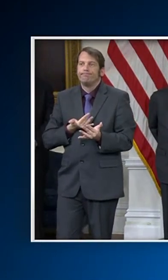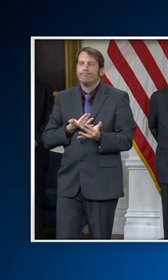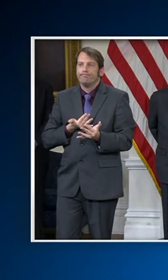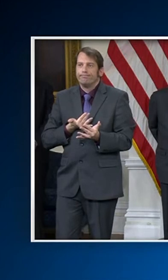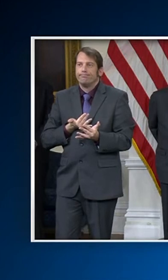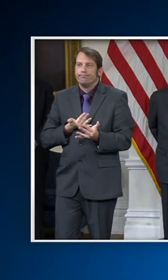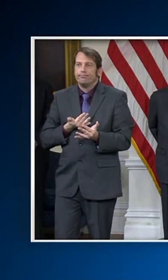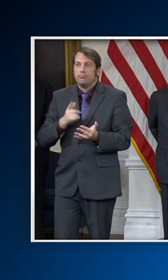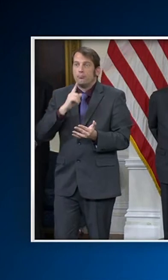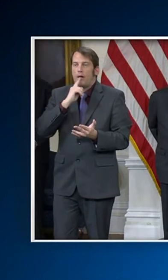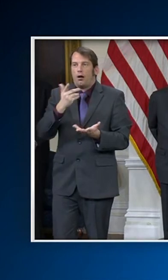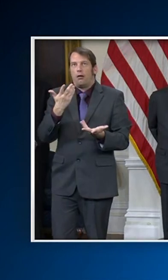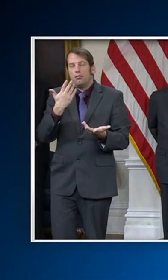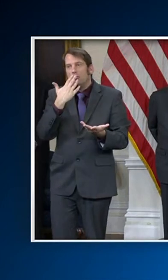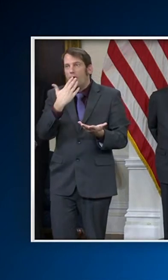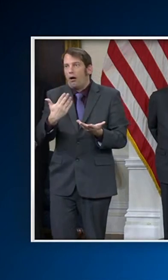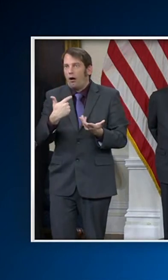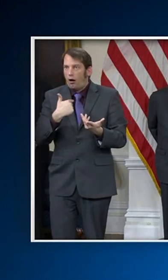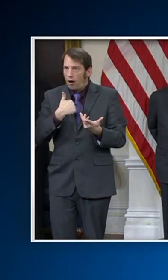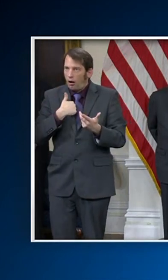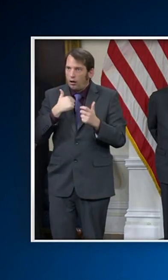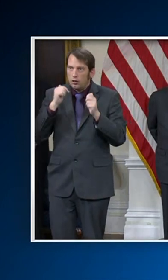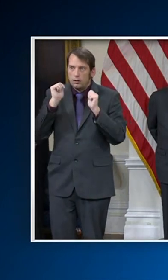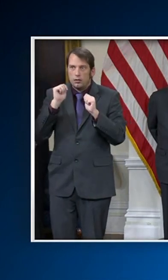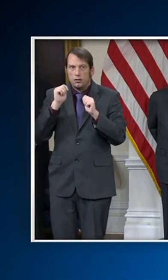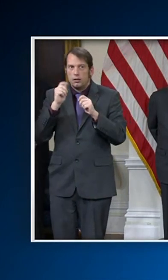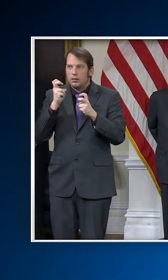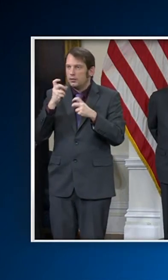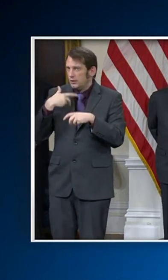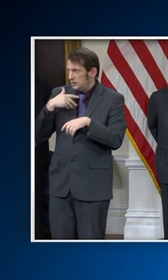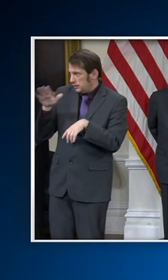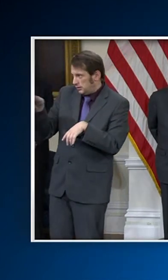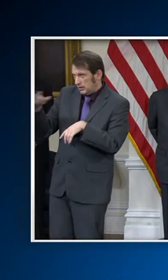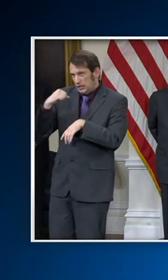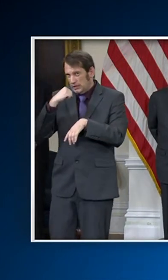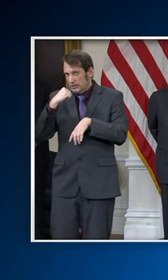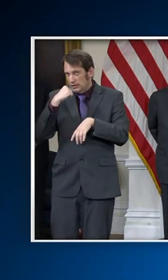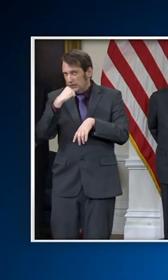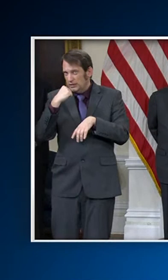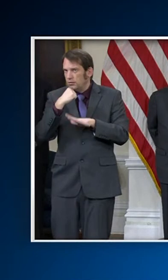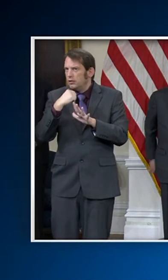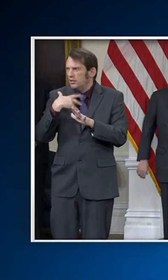Thankfully, I was able to overcome this distrust with transparency and education.